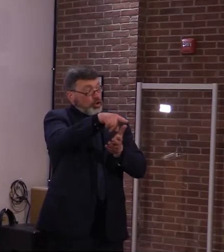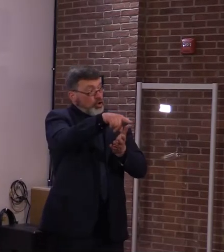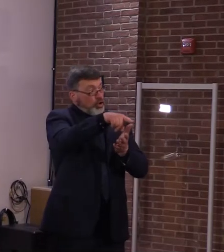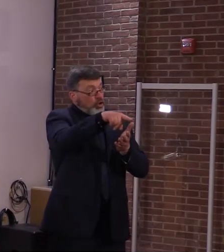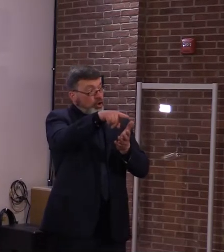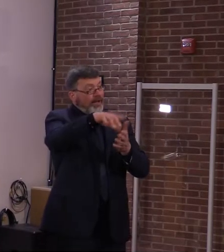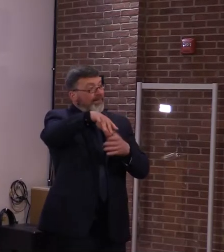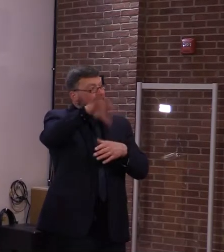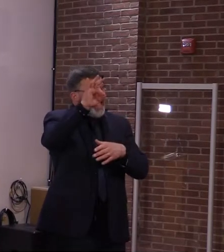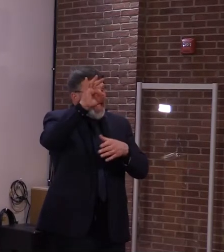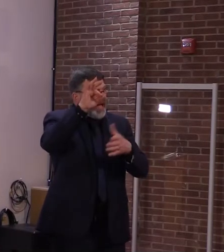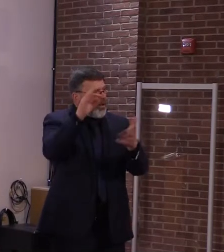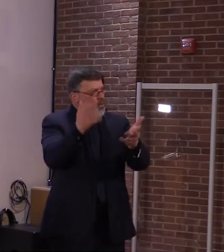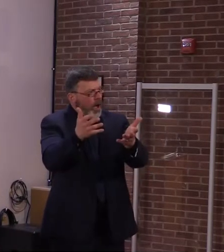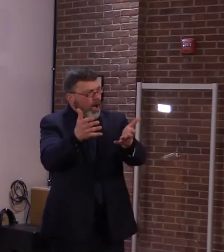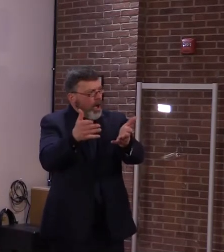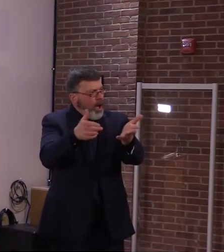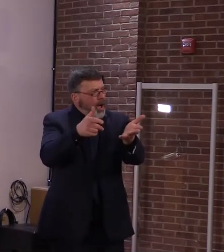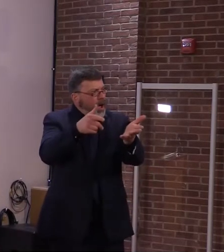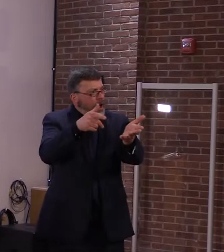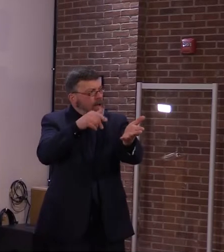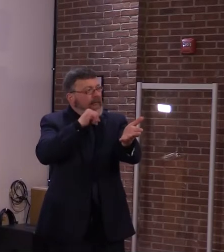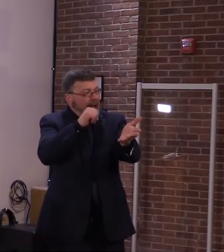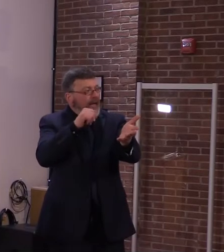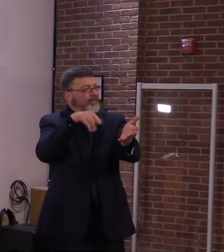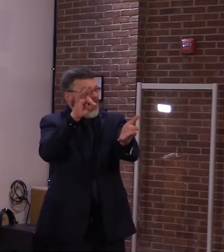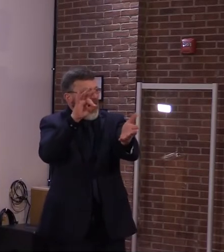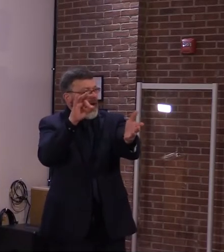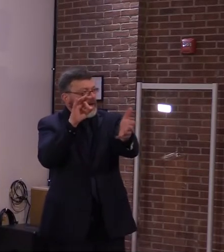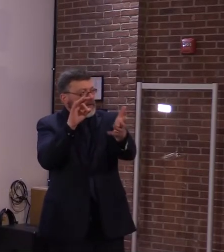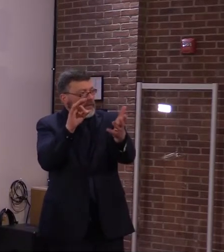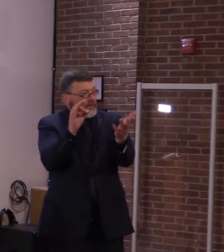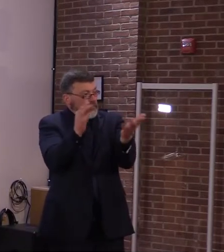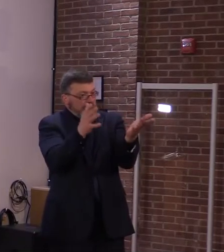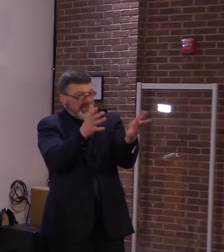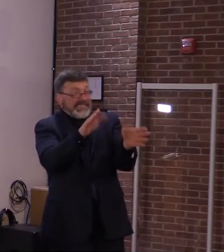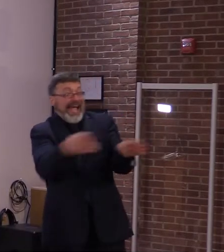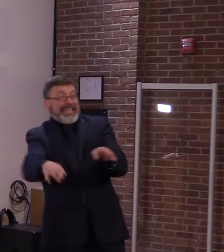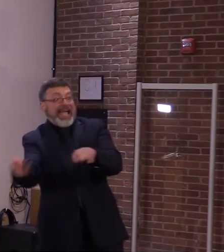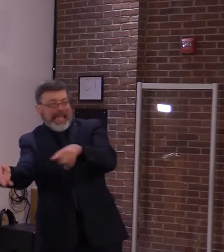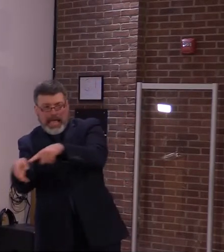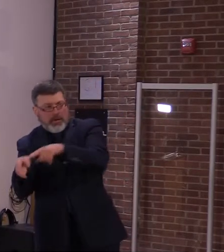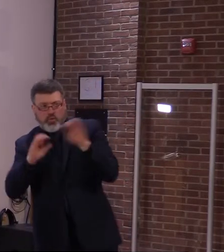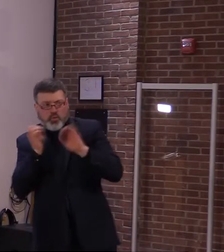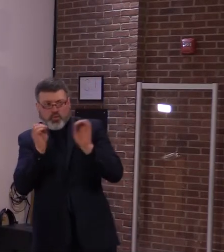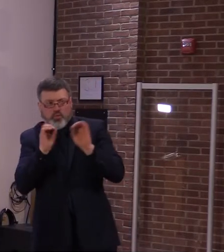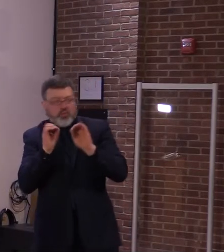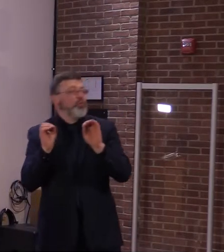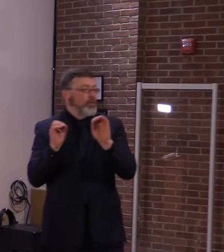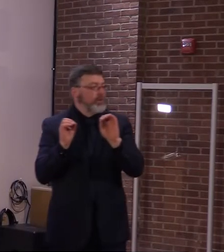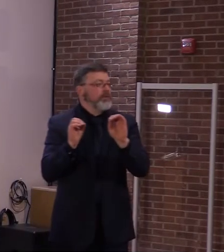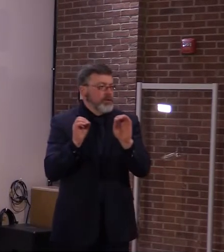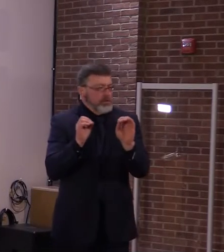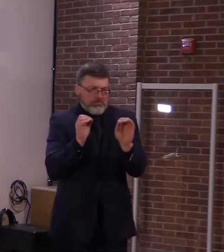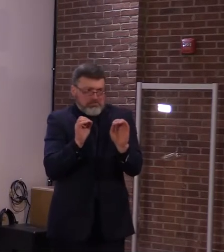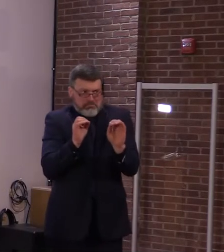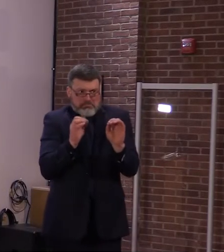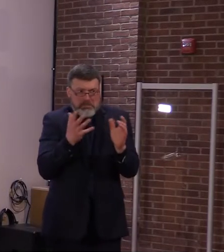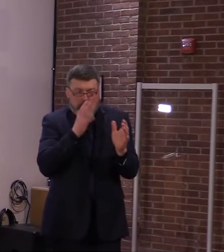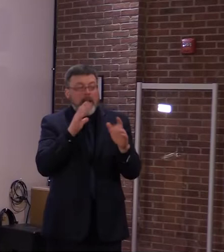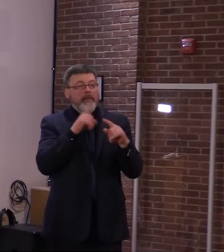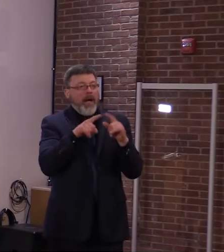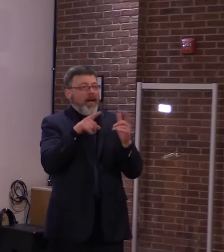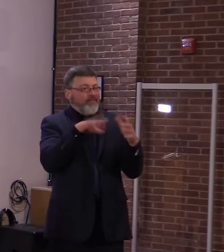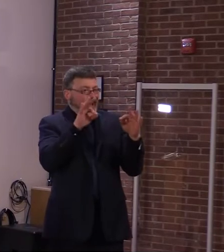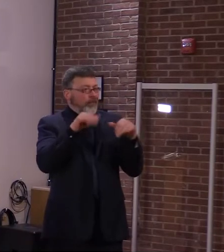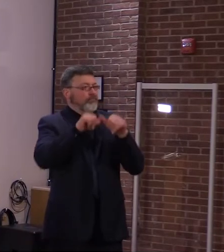talking about. So don't, my word of caution to Vermonters, especially those who might